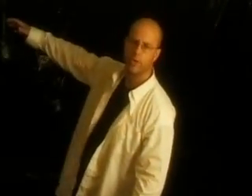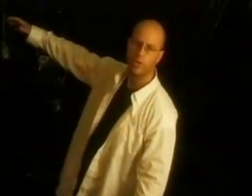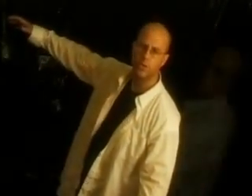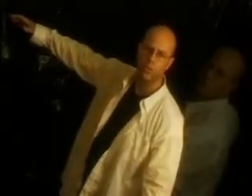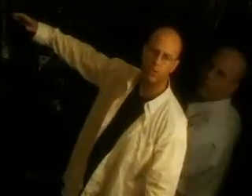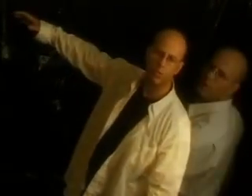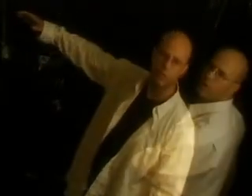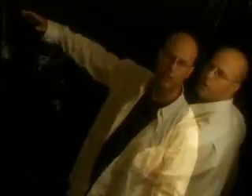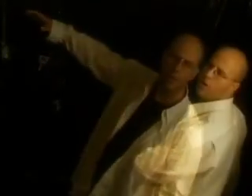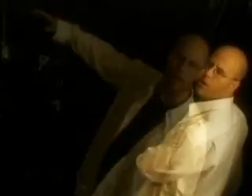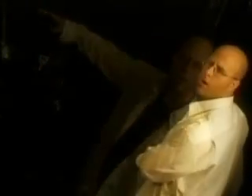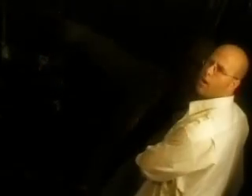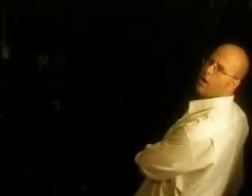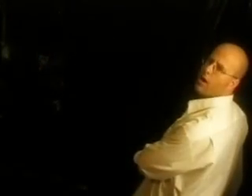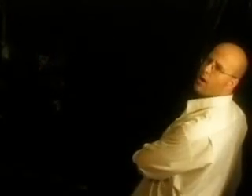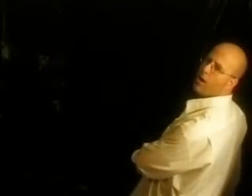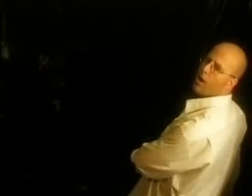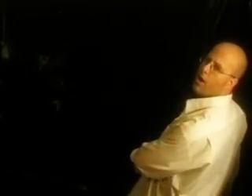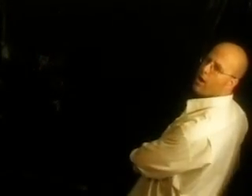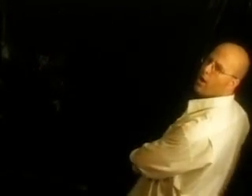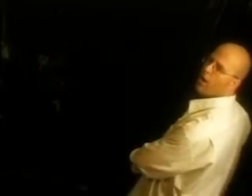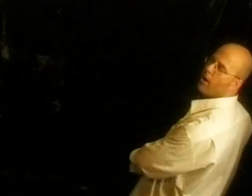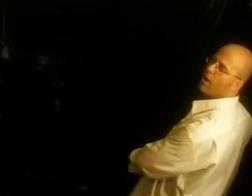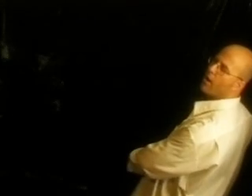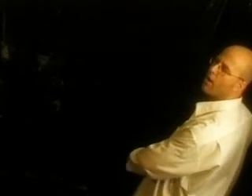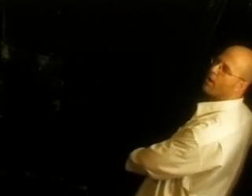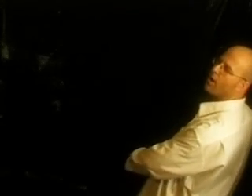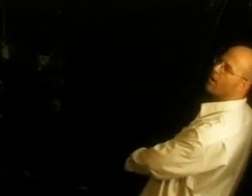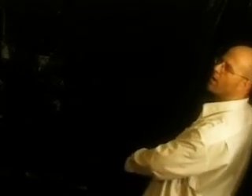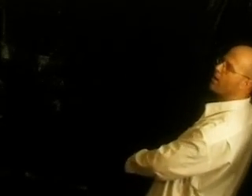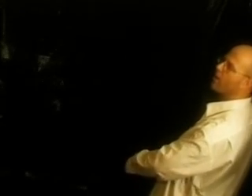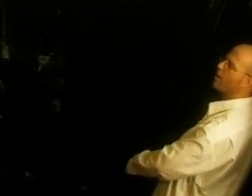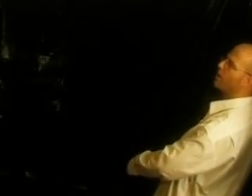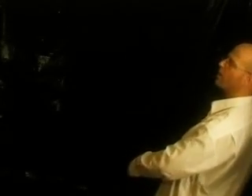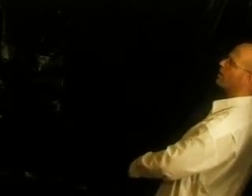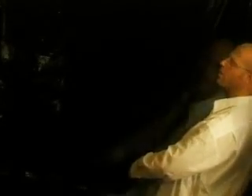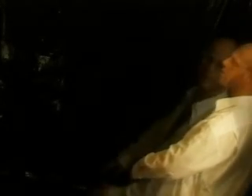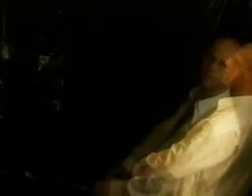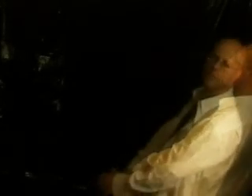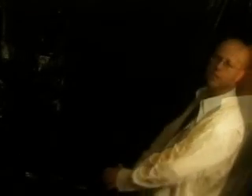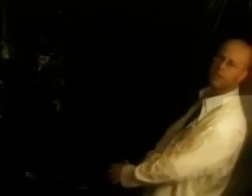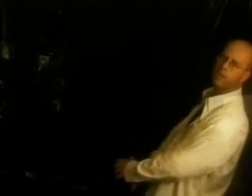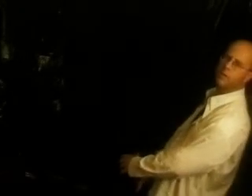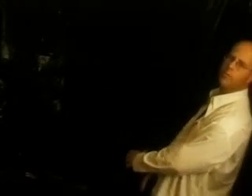you love and deeper